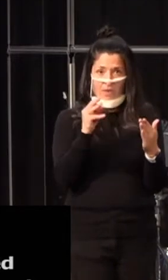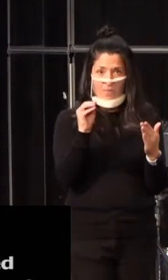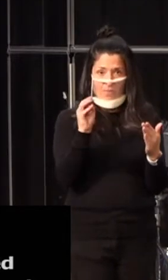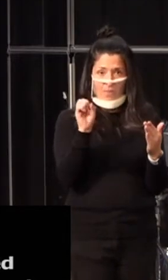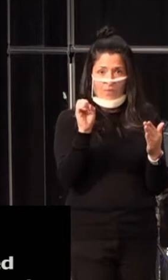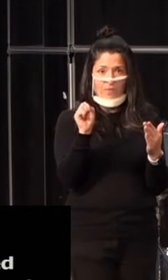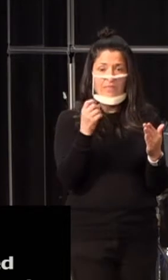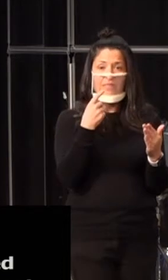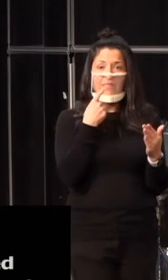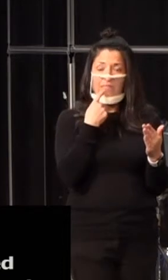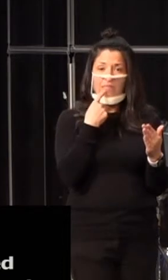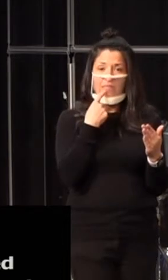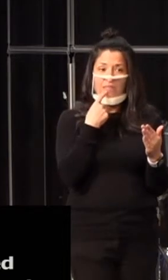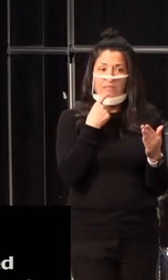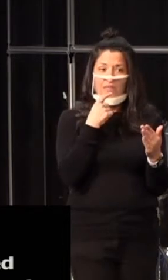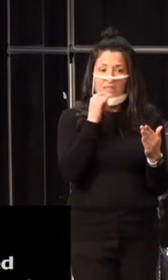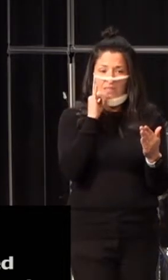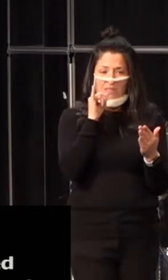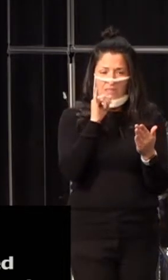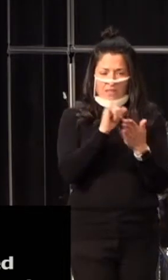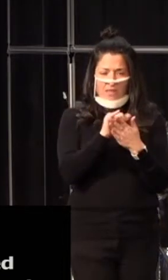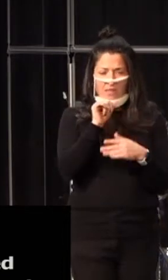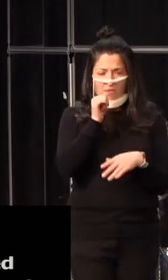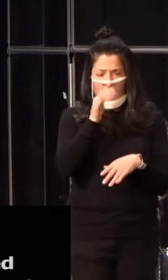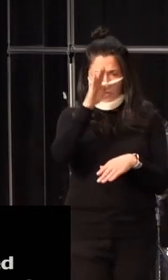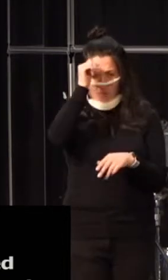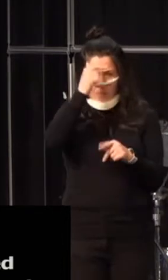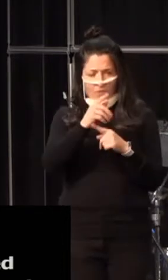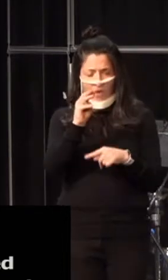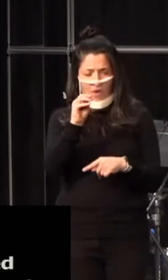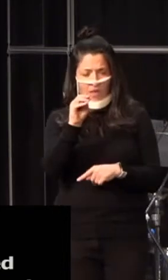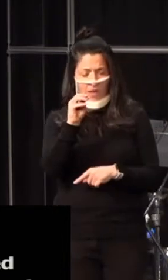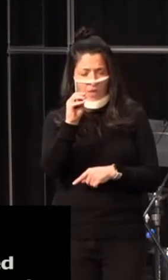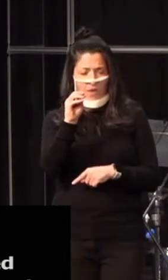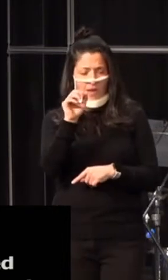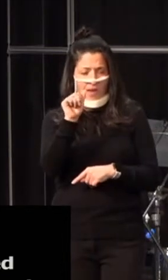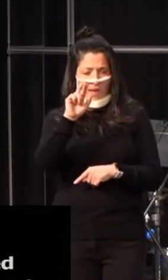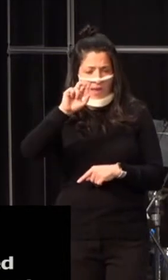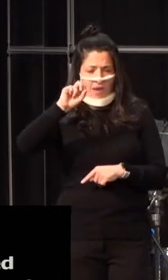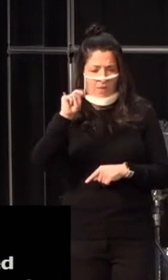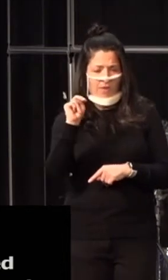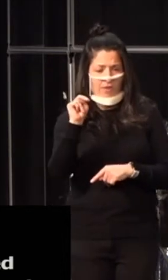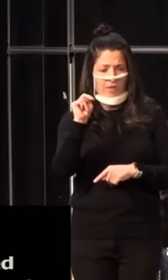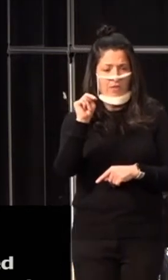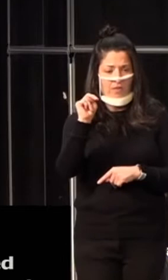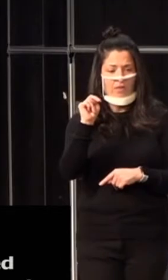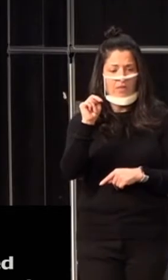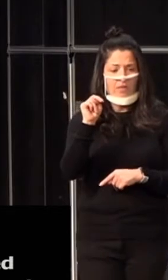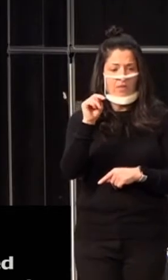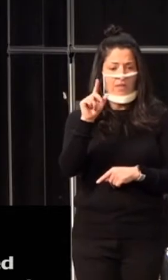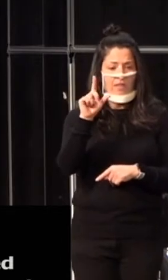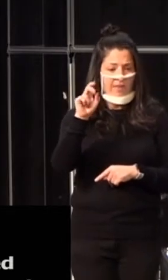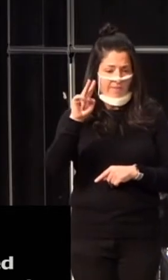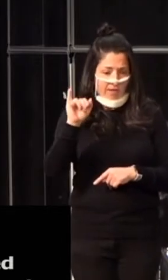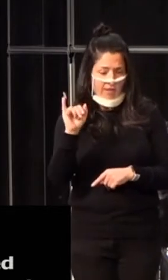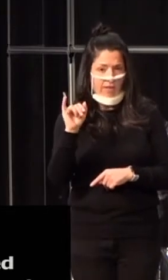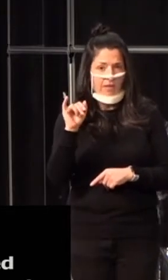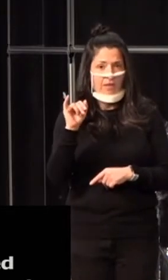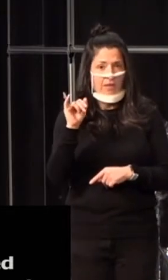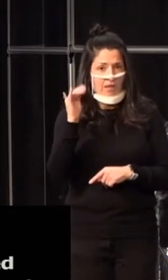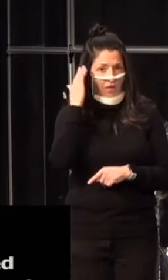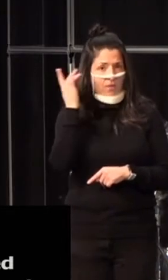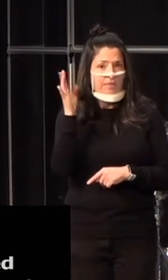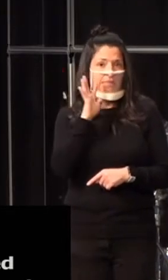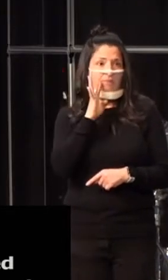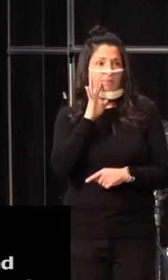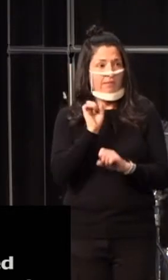he said, "Is there not your brother Aaron, the Levite? I know that he speaks fluently. And moreover, behold, he is coming out to meet